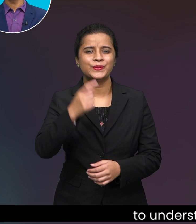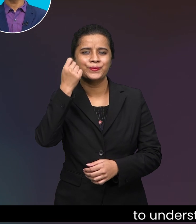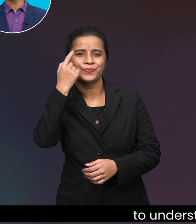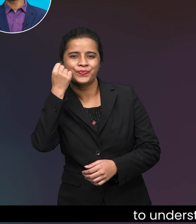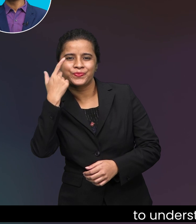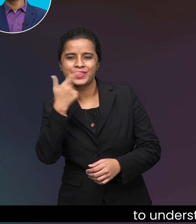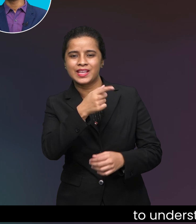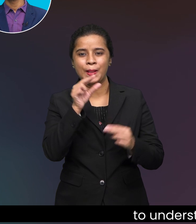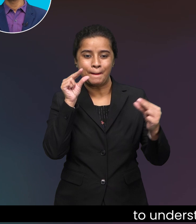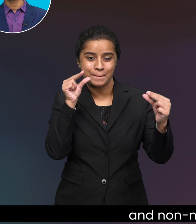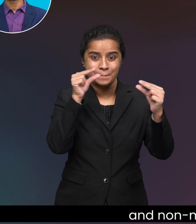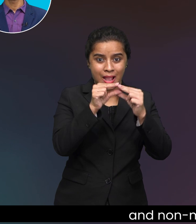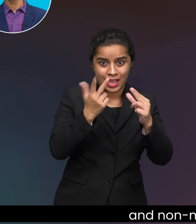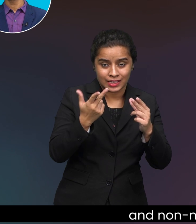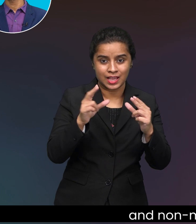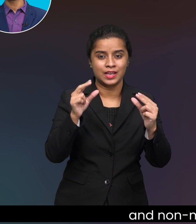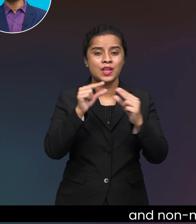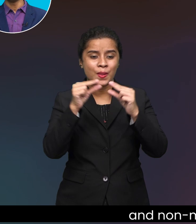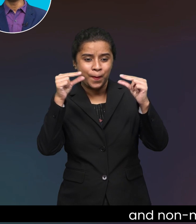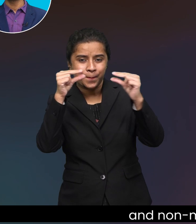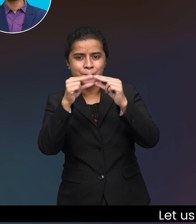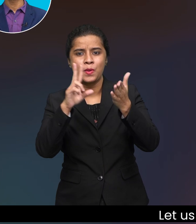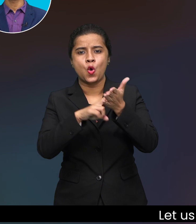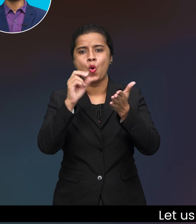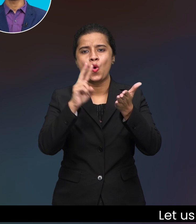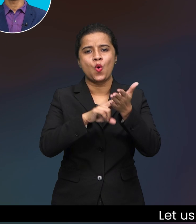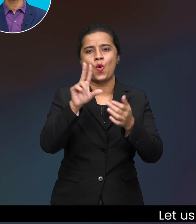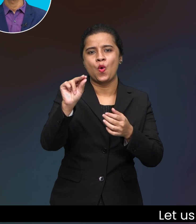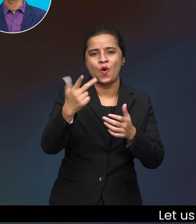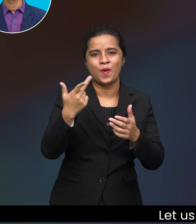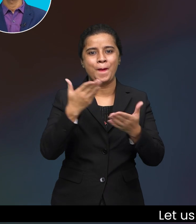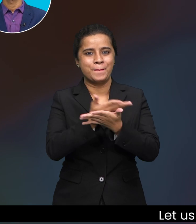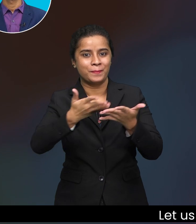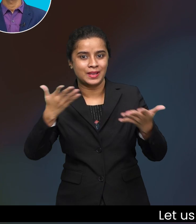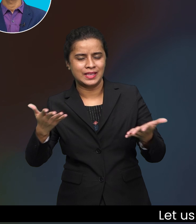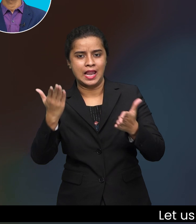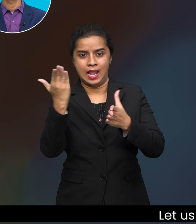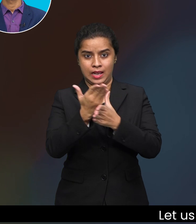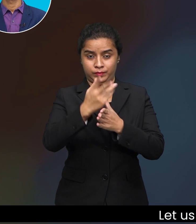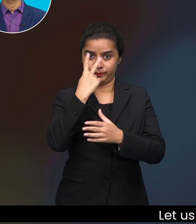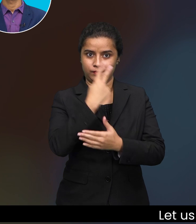To understand the magnetic and non-magnetic materials, let us do an activity.